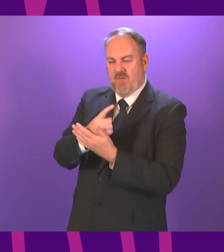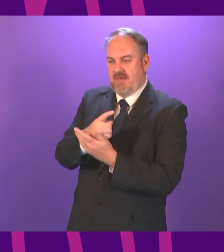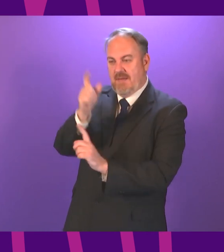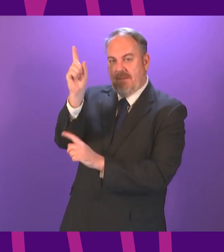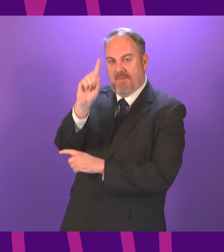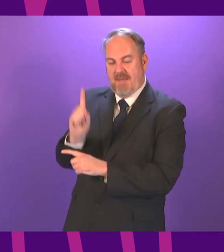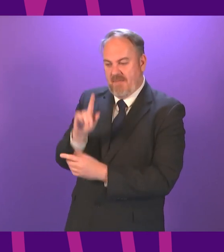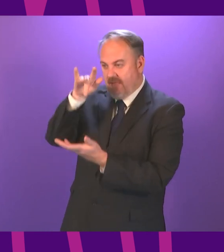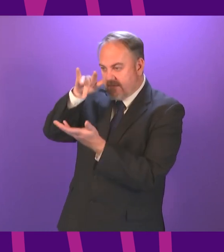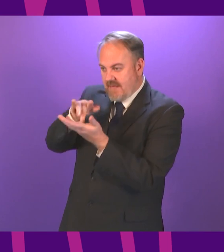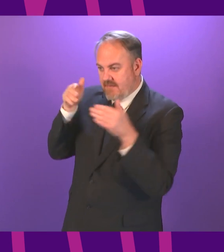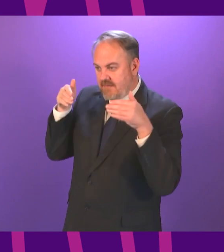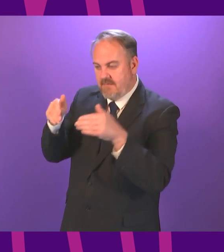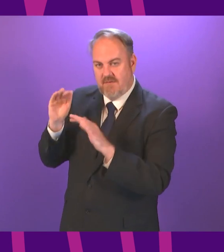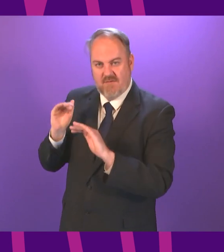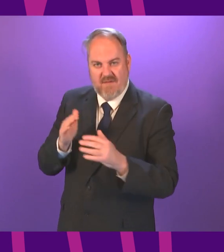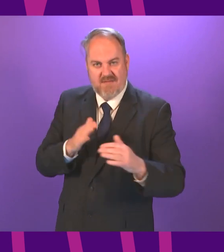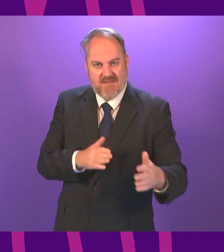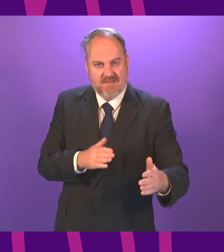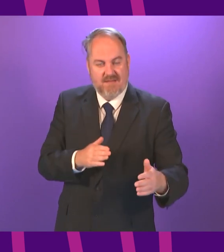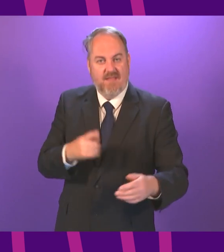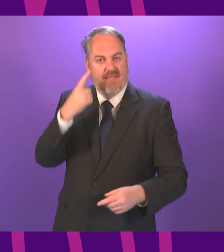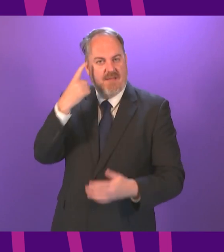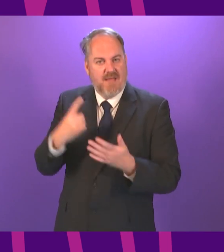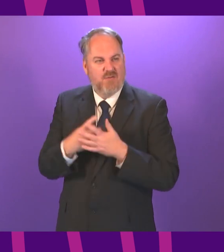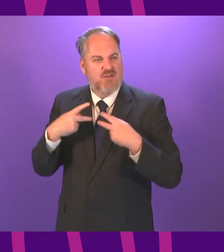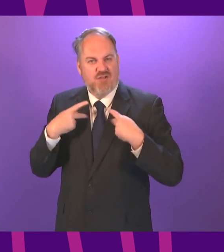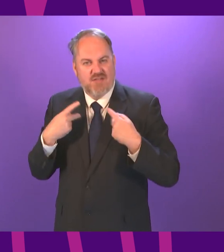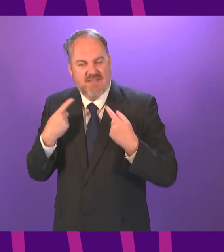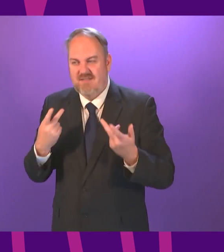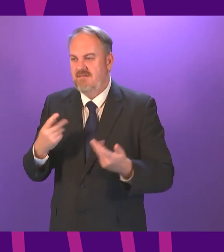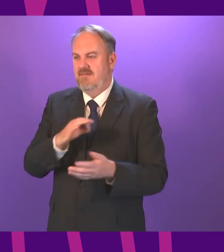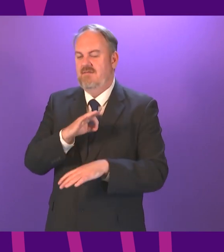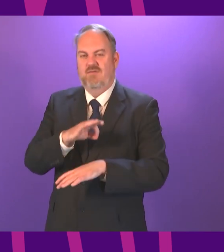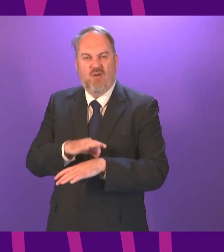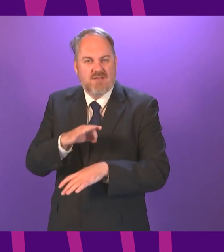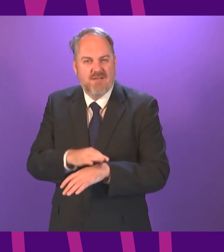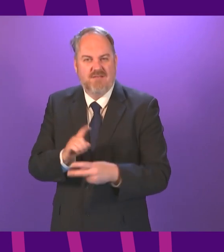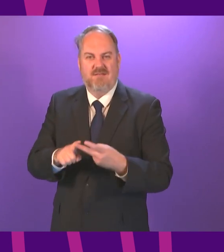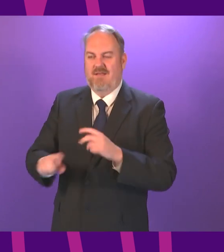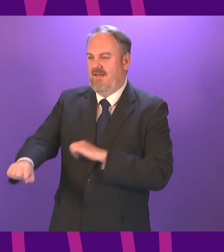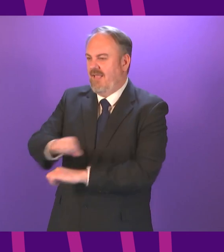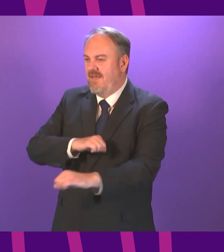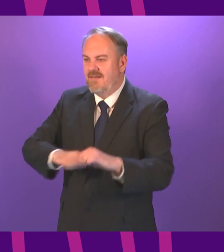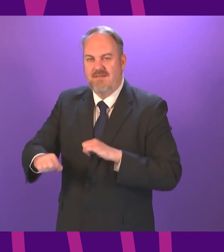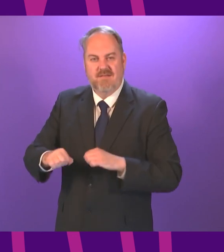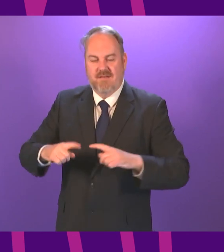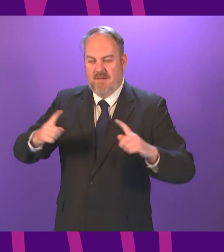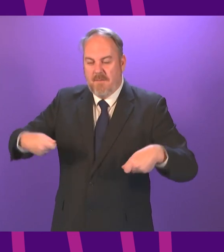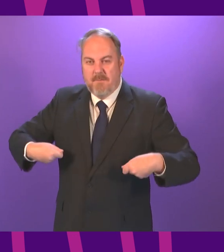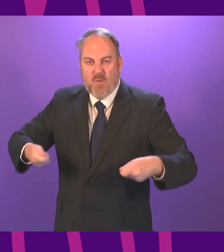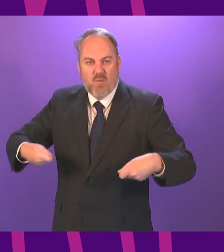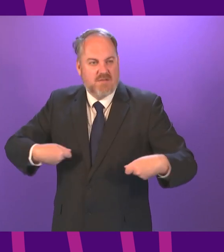patients and workers, the nurses, doctors, carers, pharmacists, porters, cleaners, and all those across